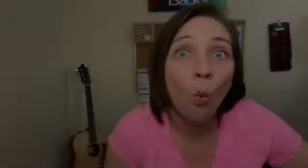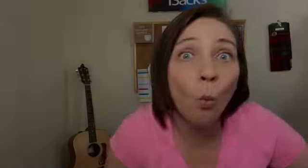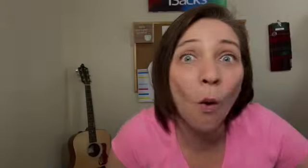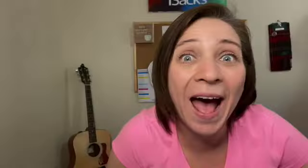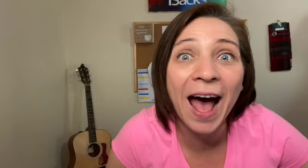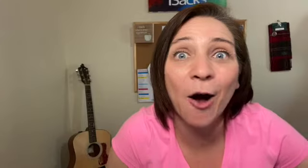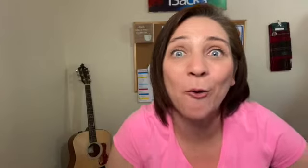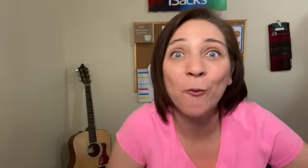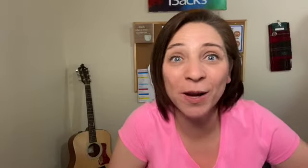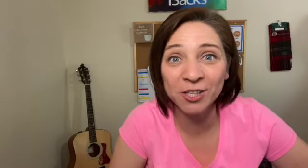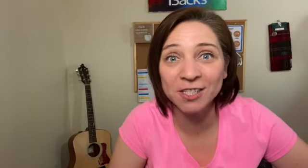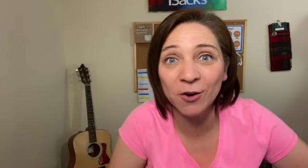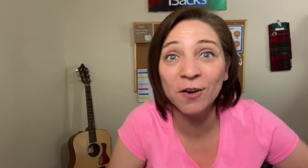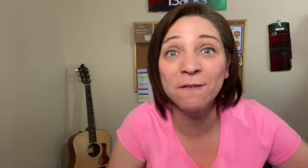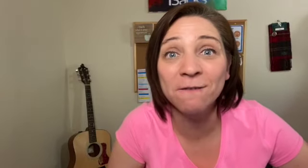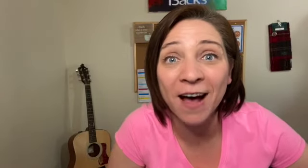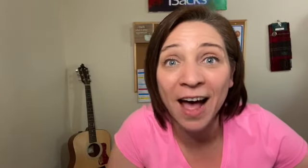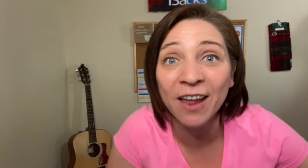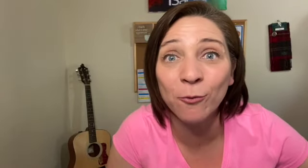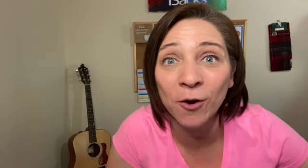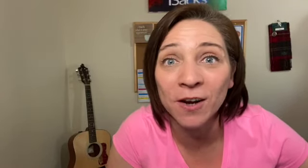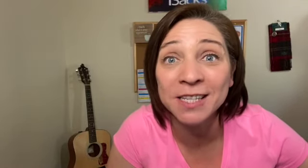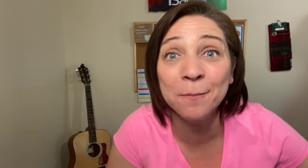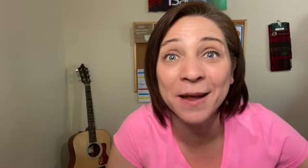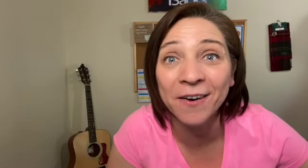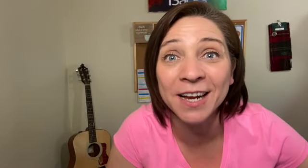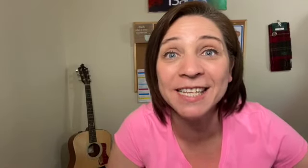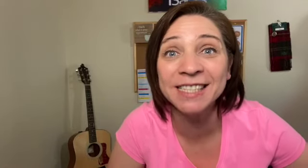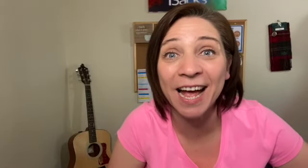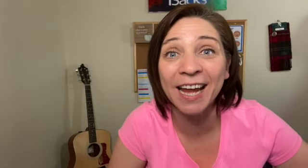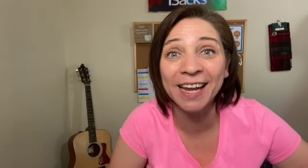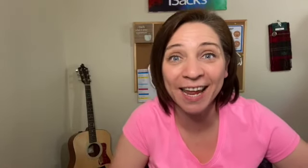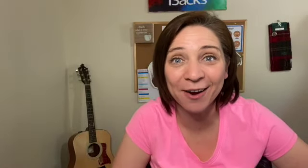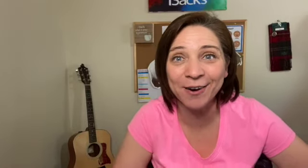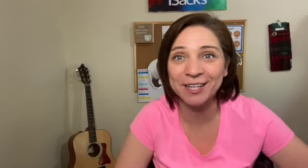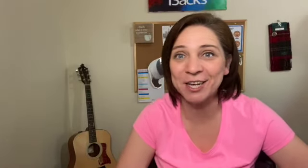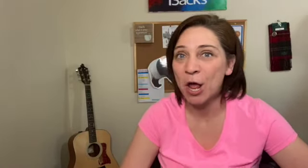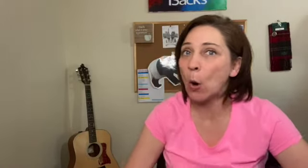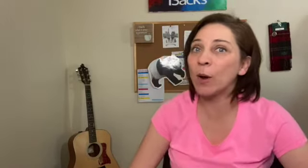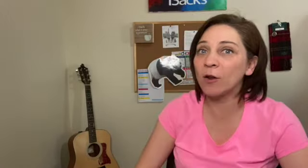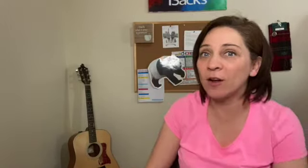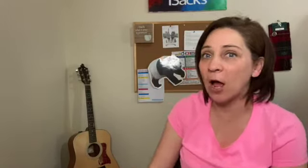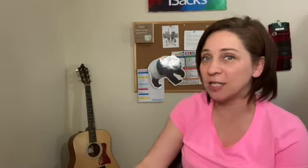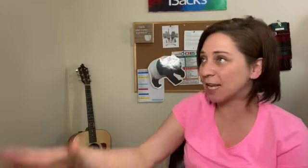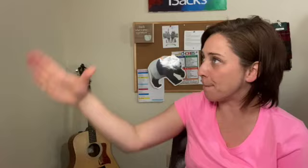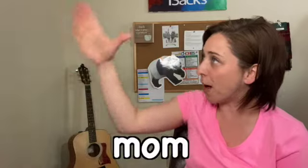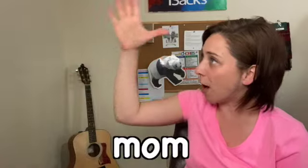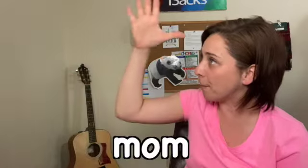Wow. We just learned five words in American Sign Language. We learned how to say mom,